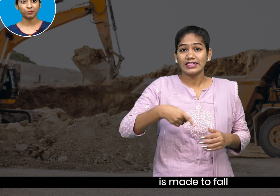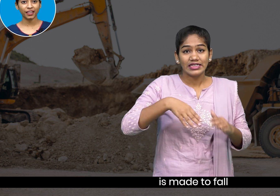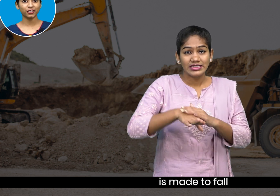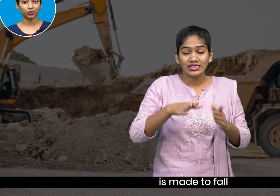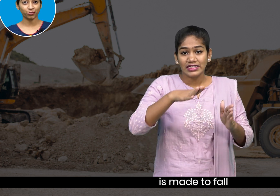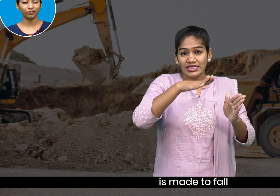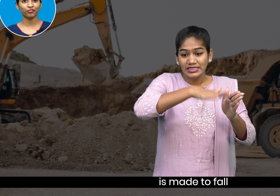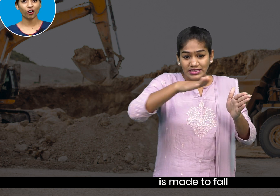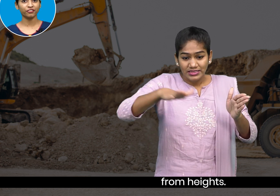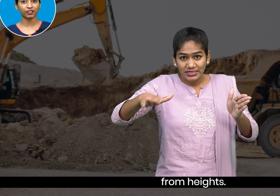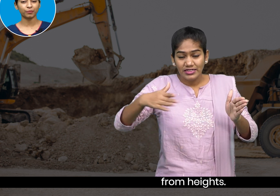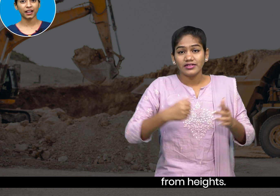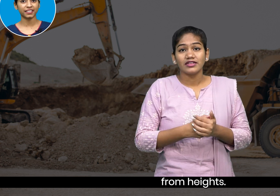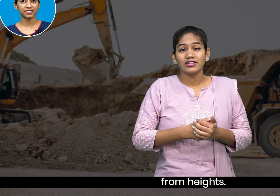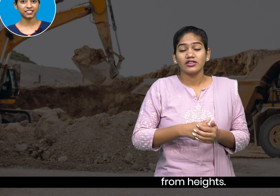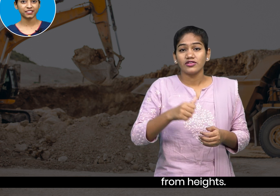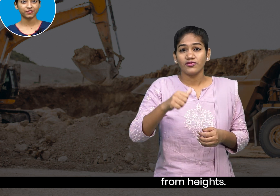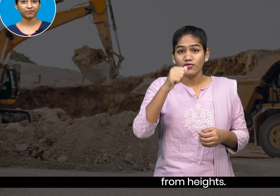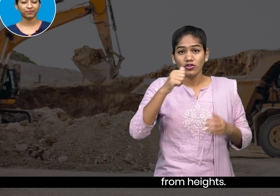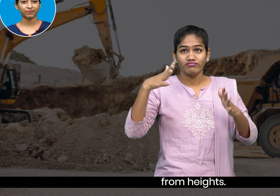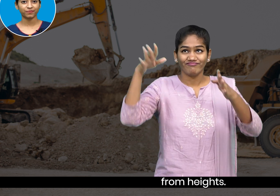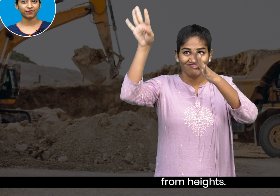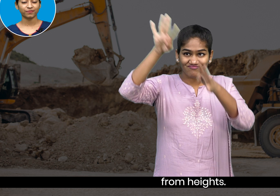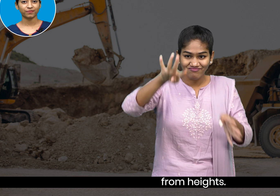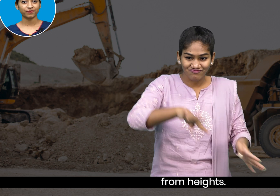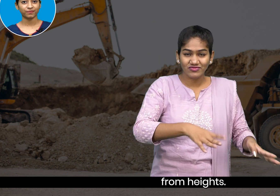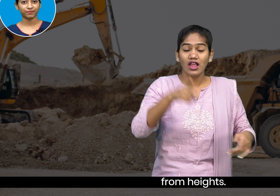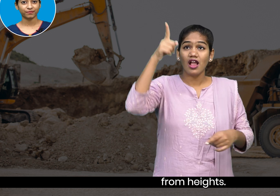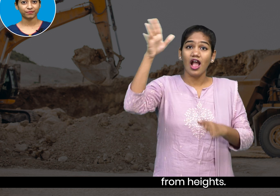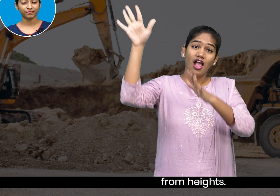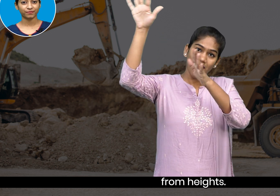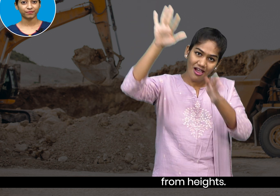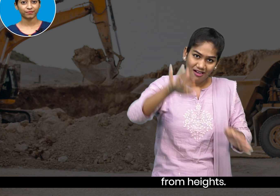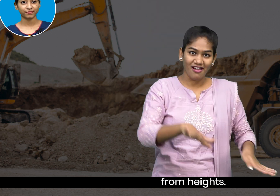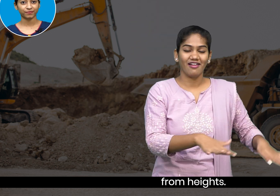is made to fall from heights.